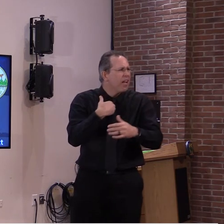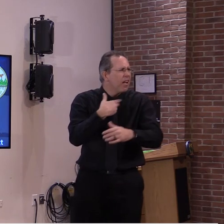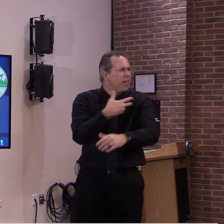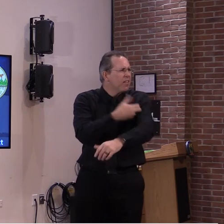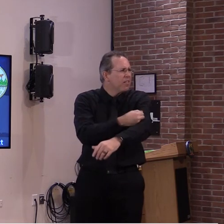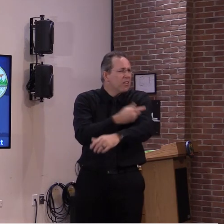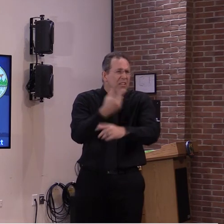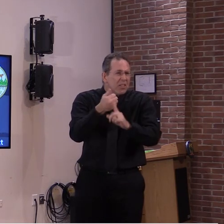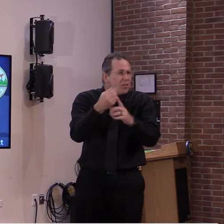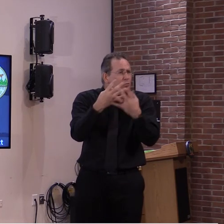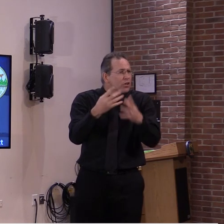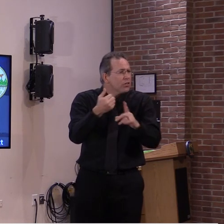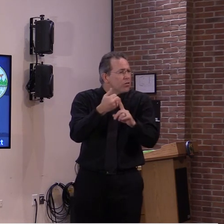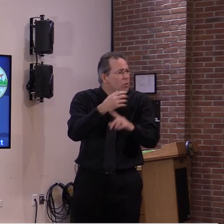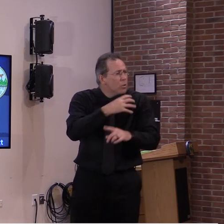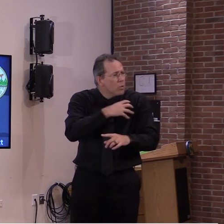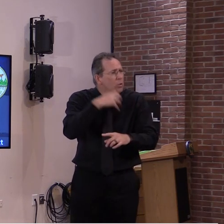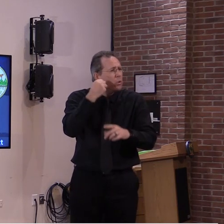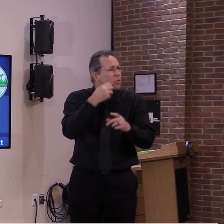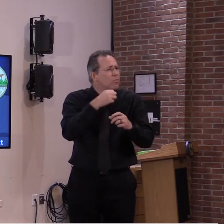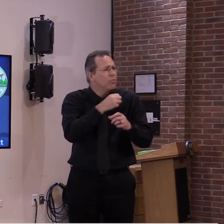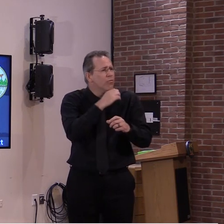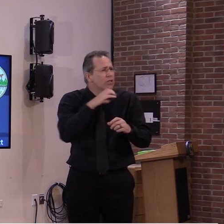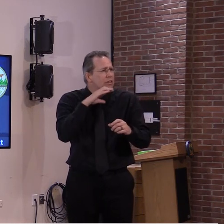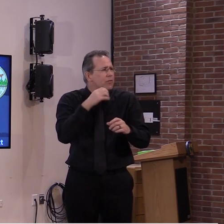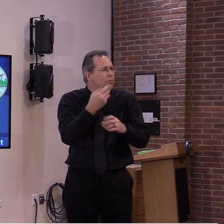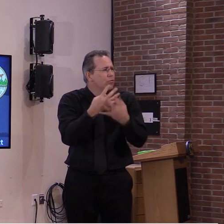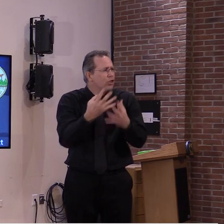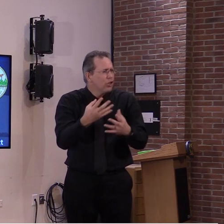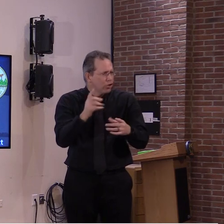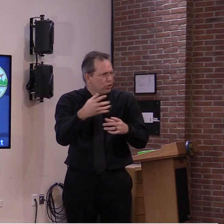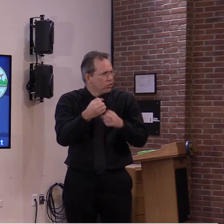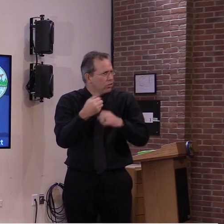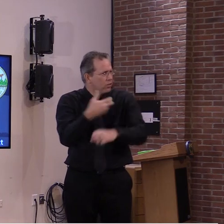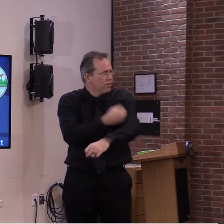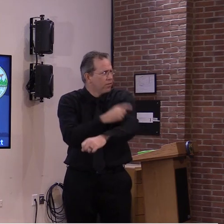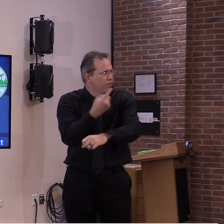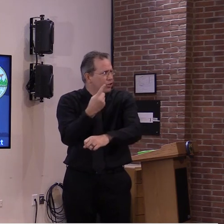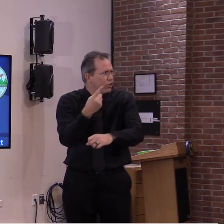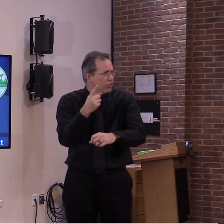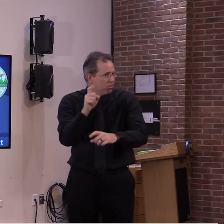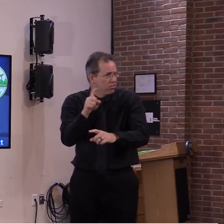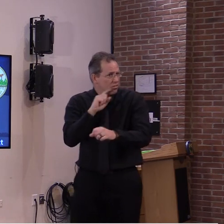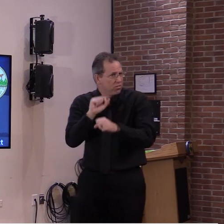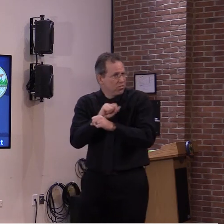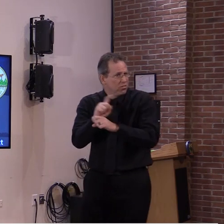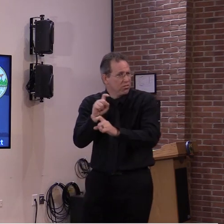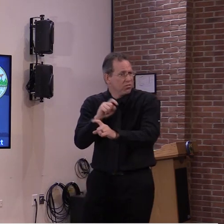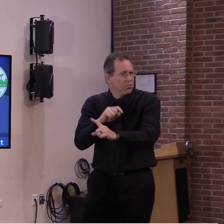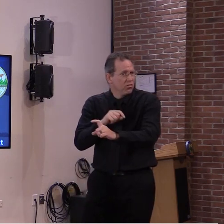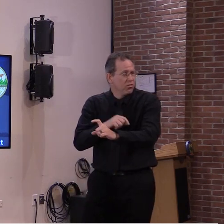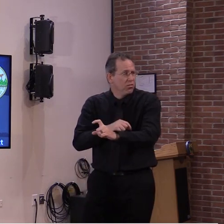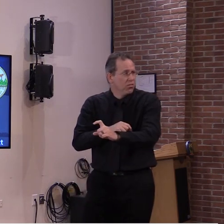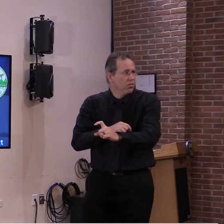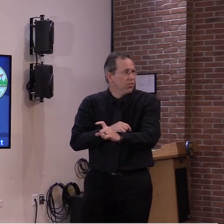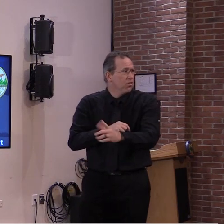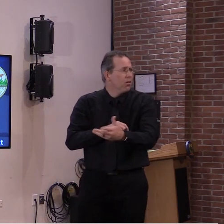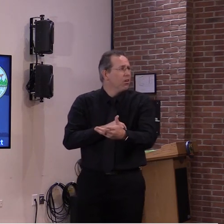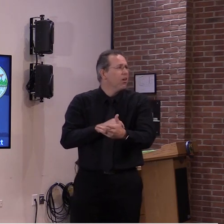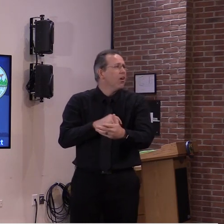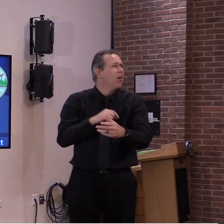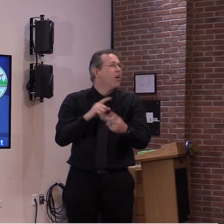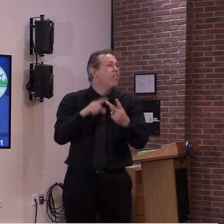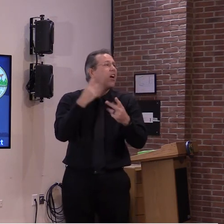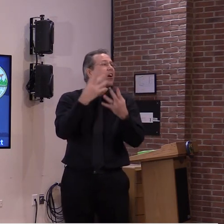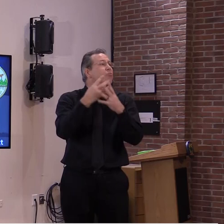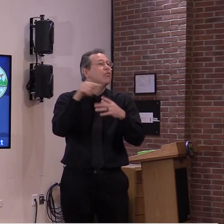be like first in line for vaccines? Yeah, so. And would this apply to our state prisoners also? Yeah, so actually